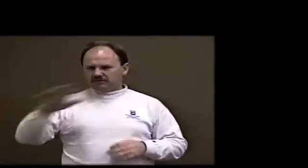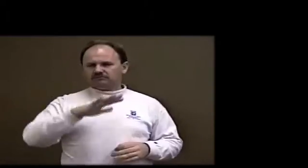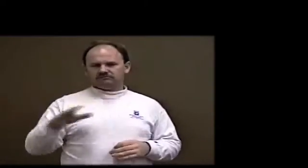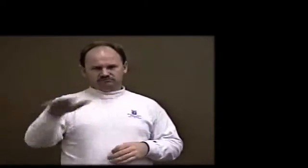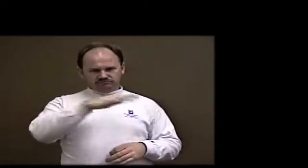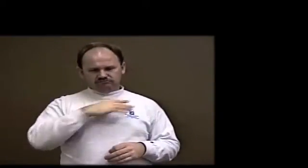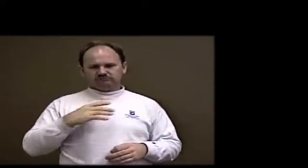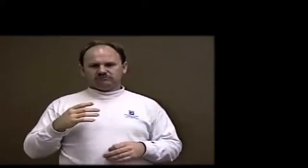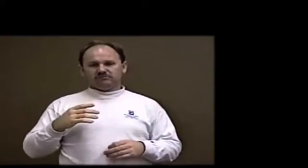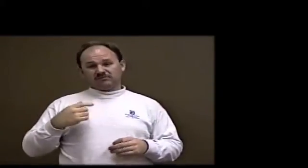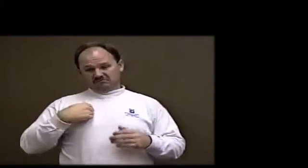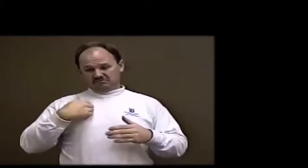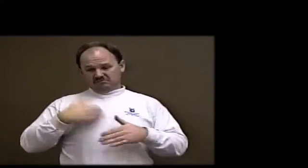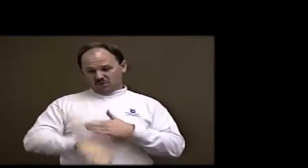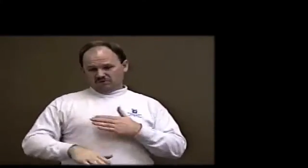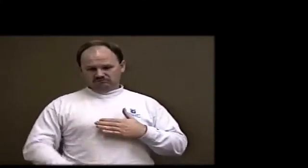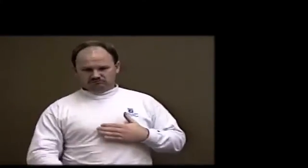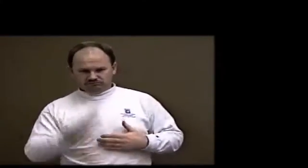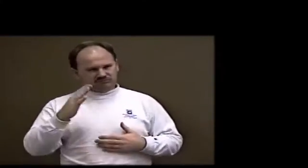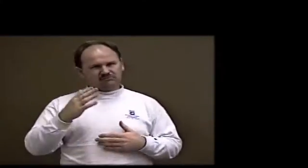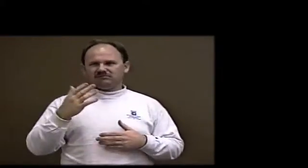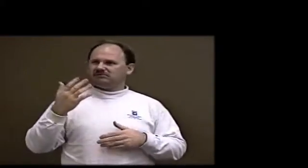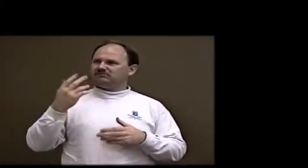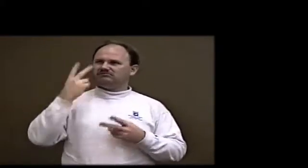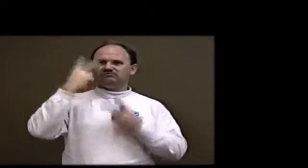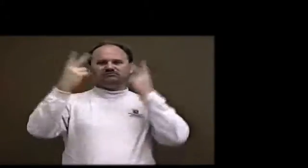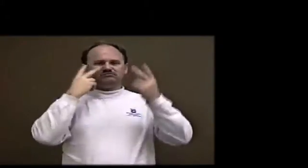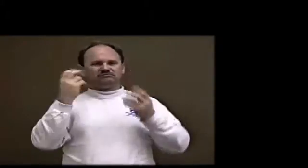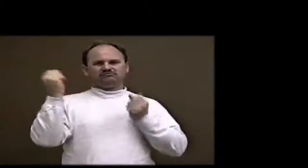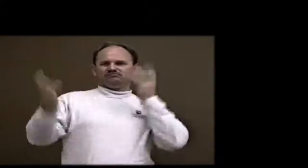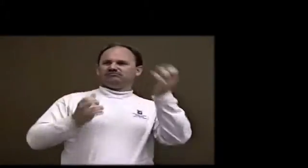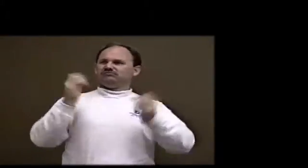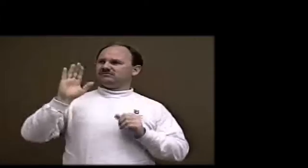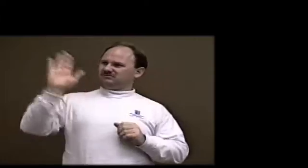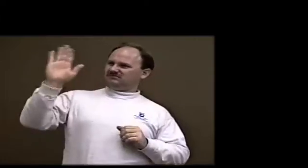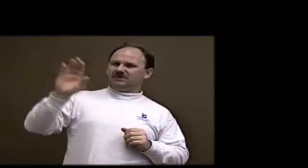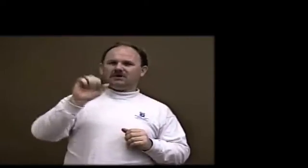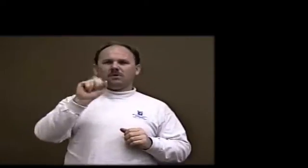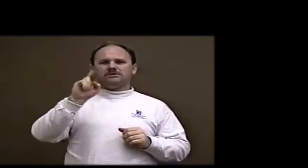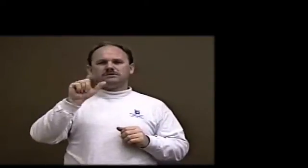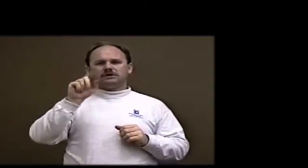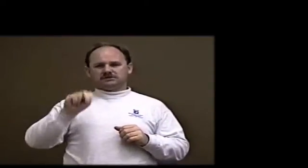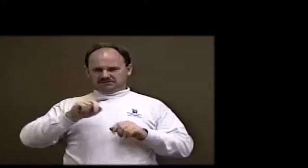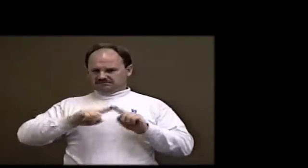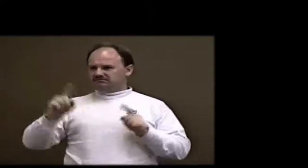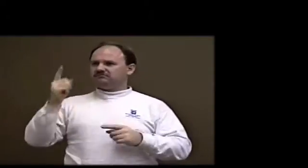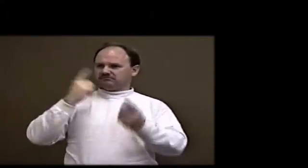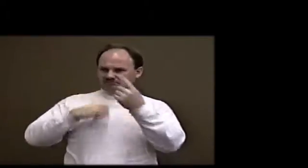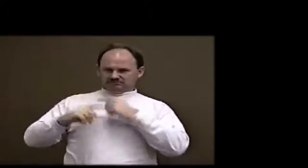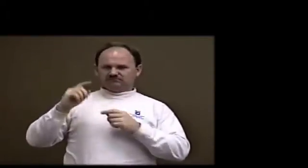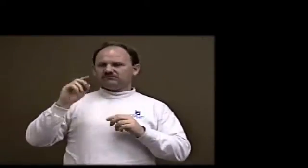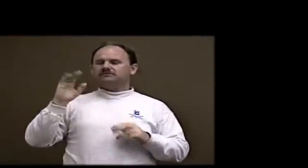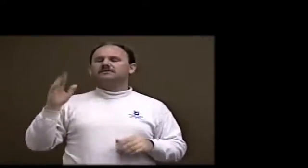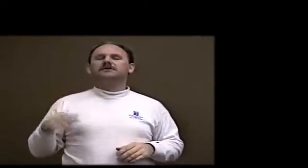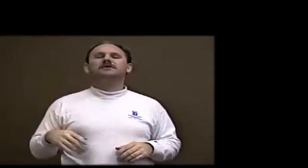I had deaf parents and deaf family. I was born and raised in Australia, and I saw all of my family using Auslan Sign Language growing